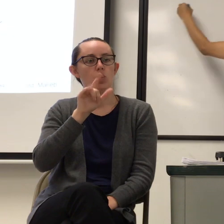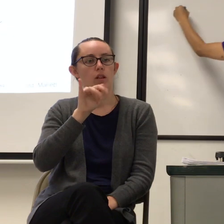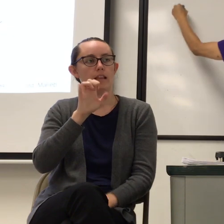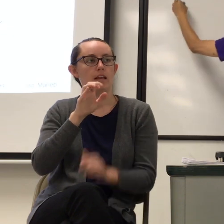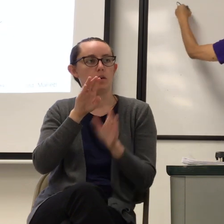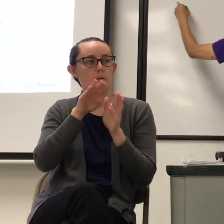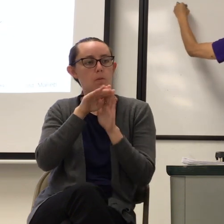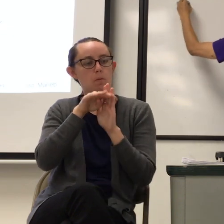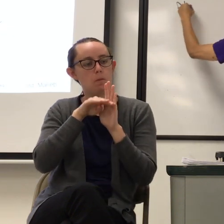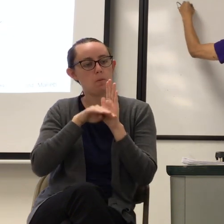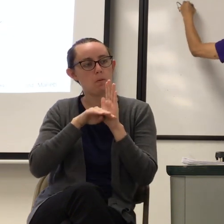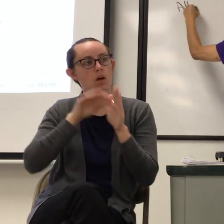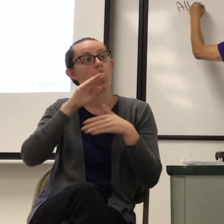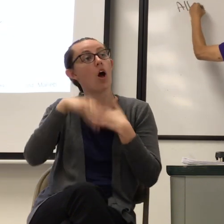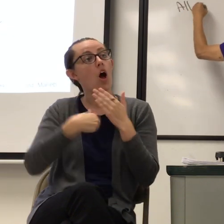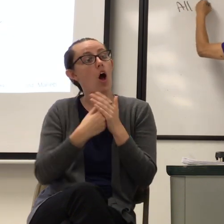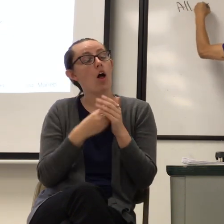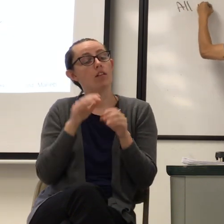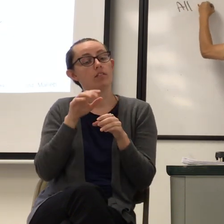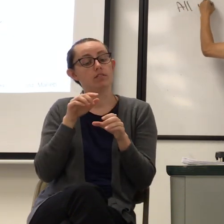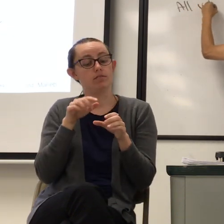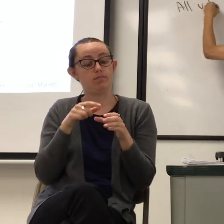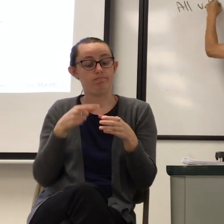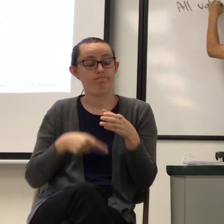All the valves are closed.